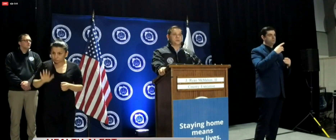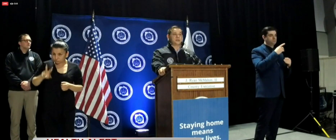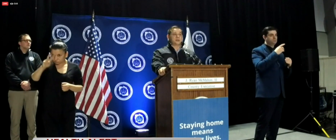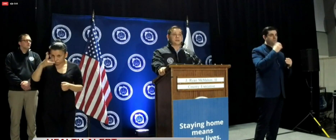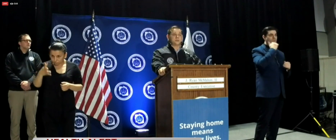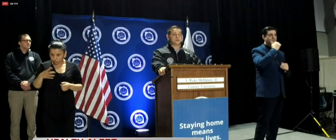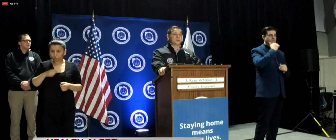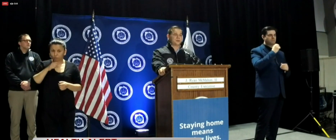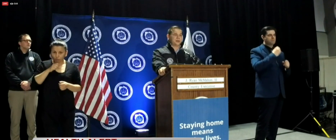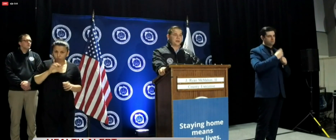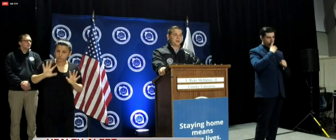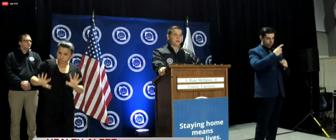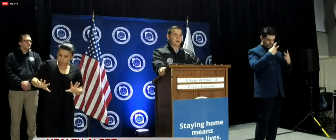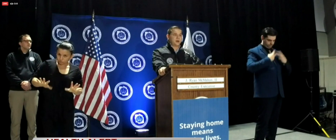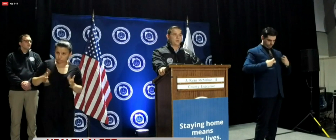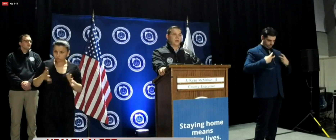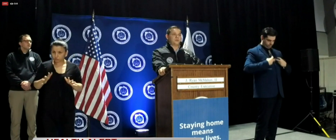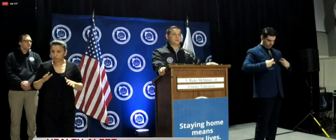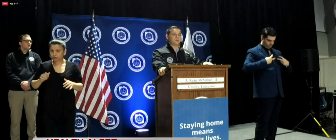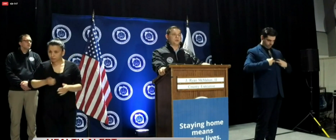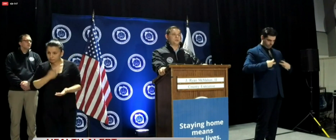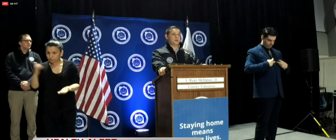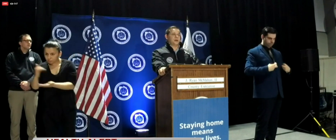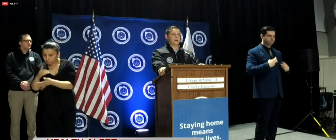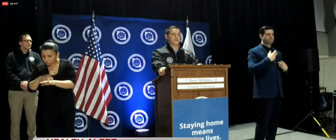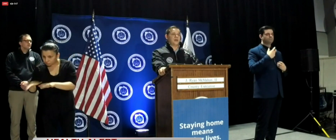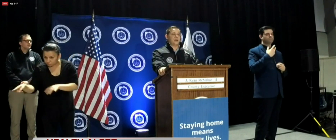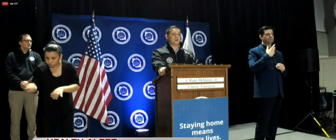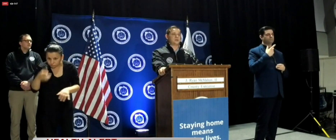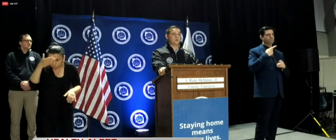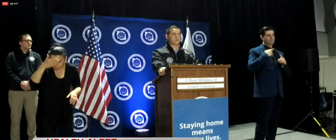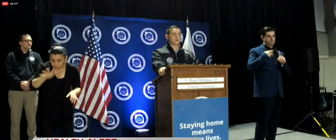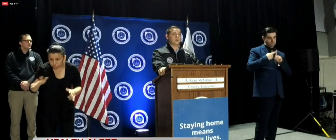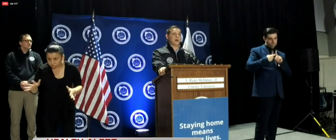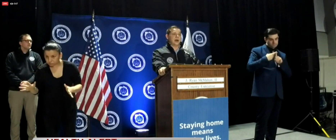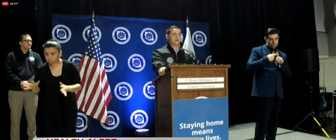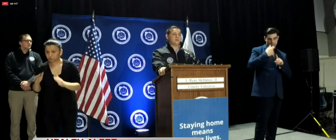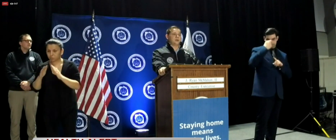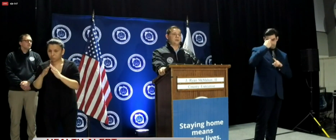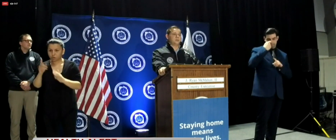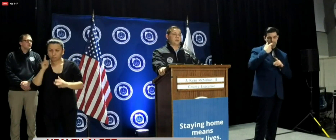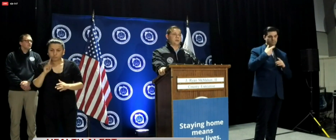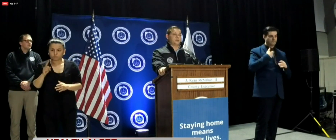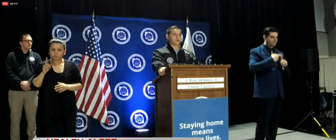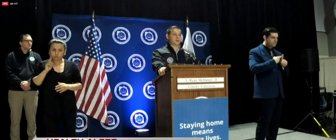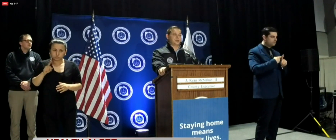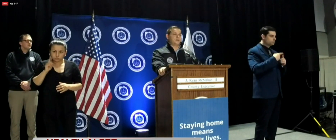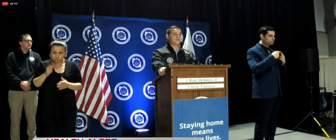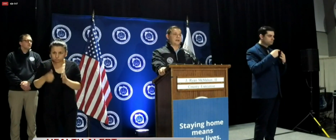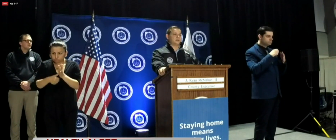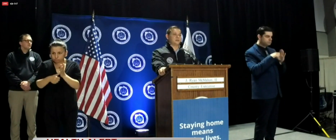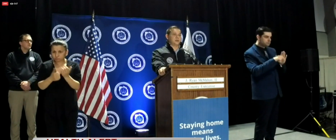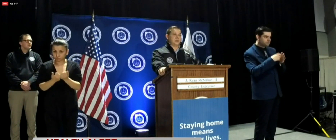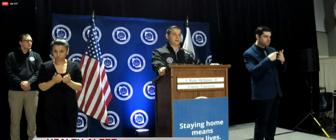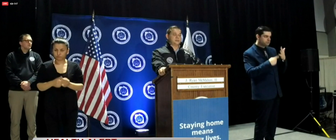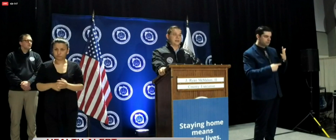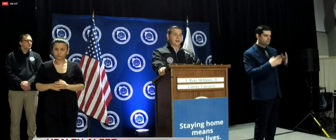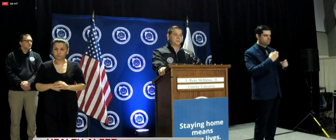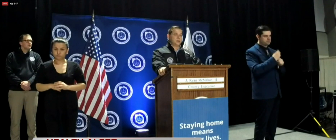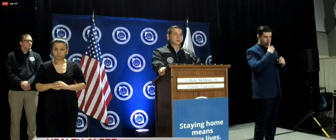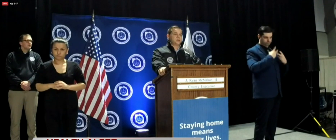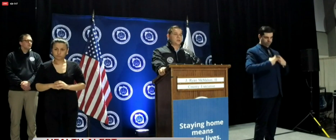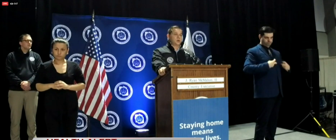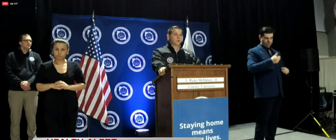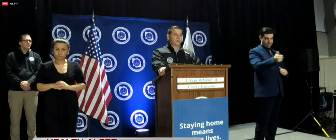children, please take their temperatures every day. We have community spread of a virus that we don't have the ability to treat effectively at this